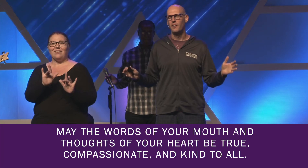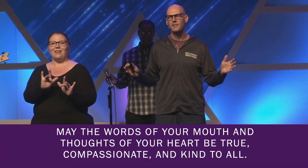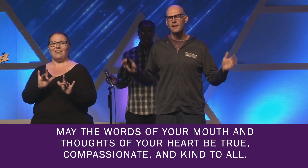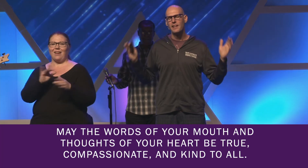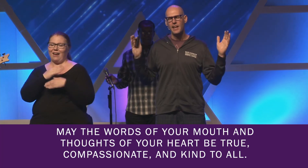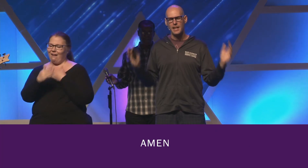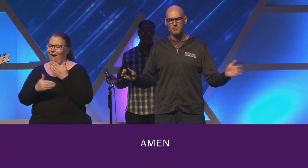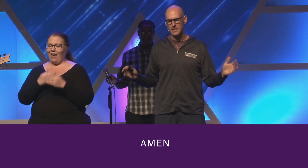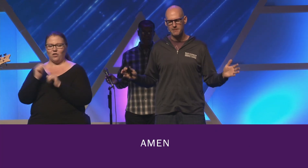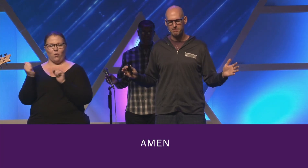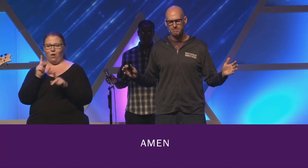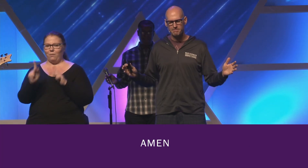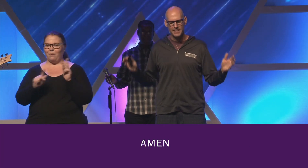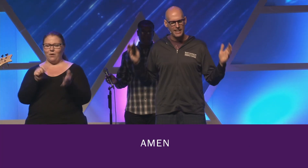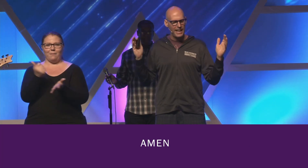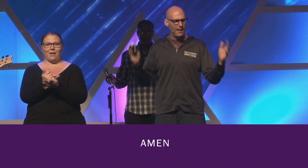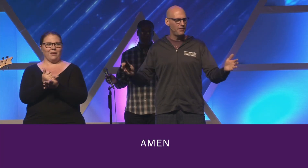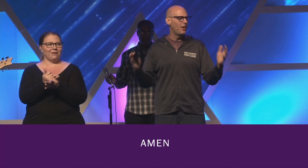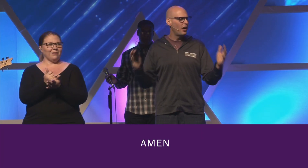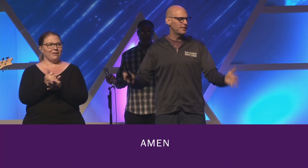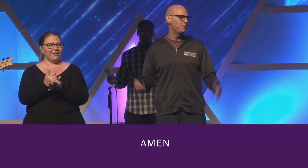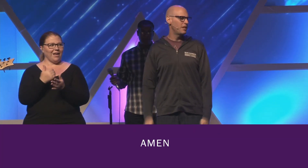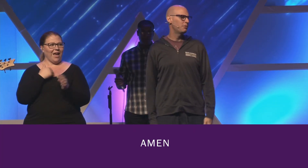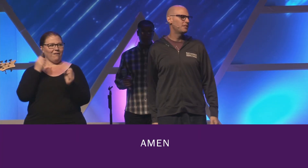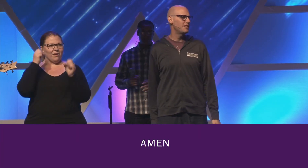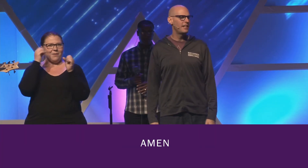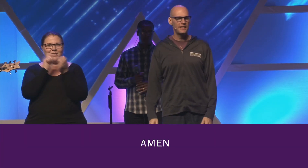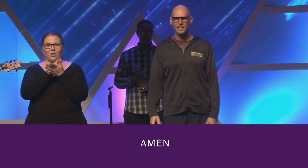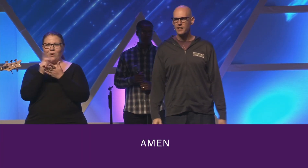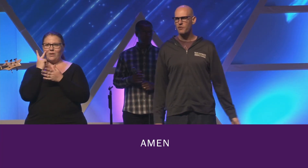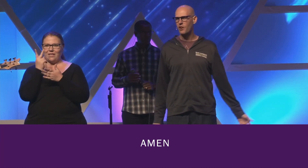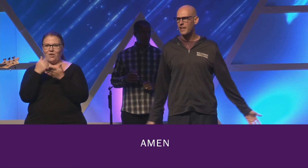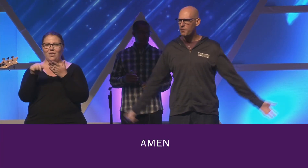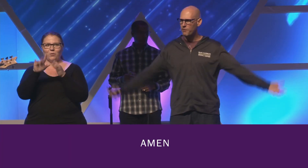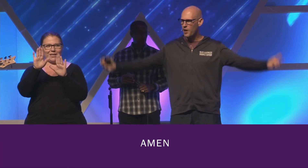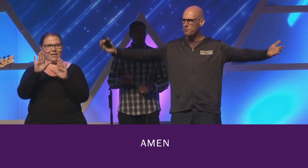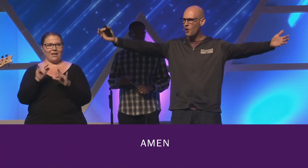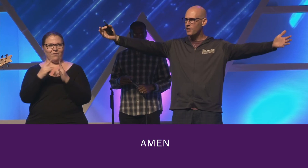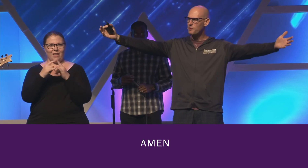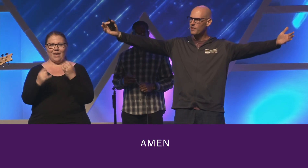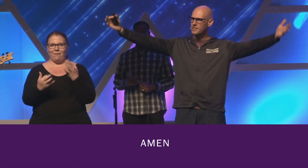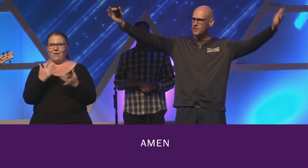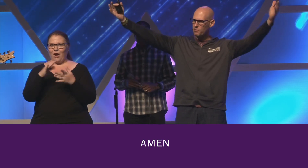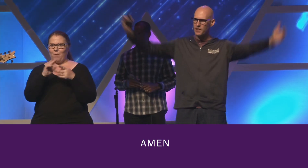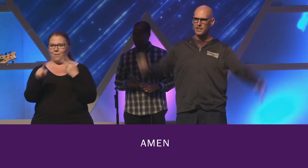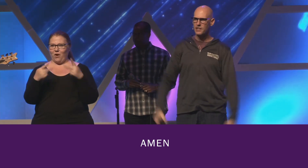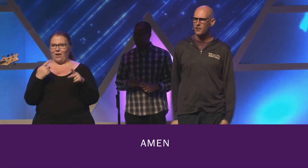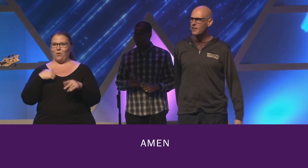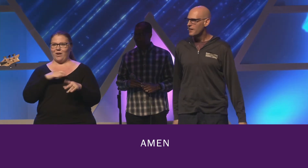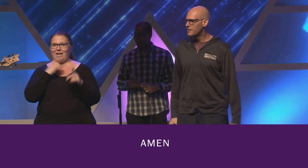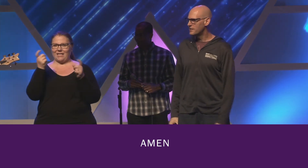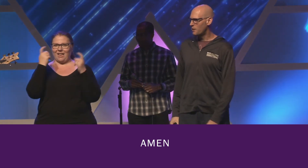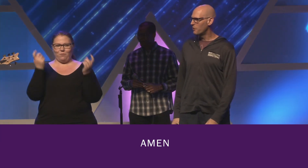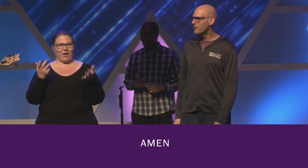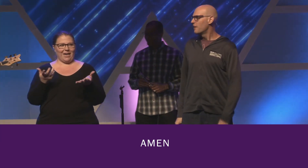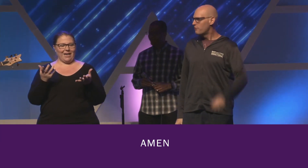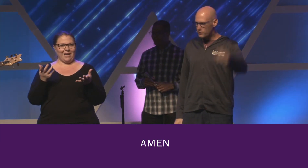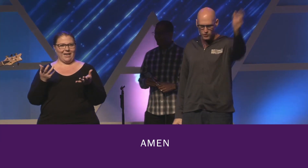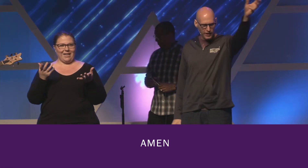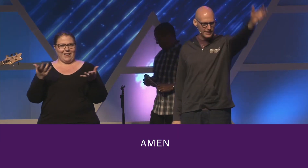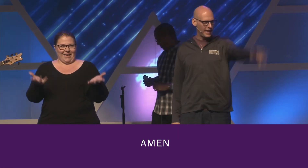all. Amen. Have an awesome week. We'll see you next Sunday for our Campfire party. We're going to celebrate in here this